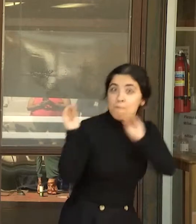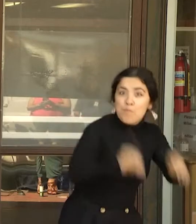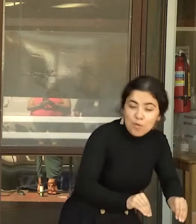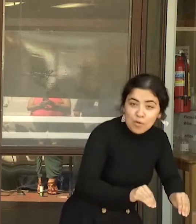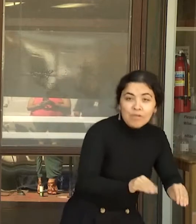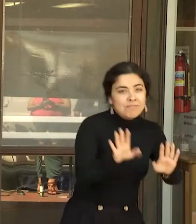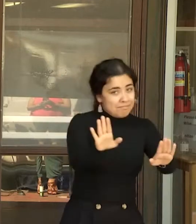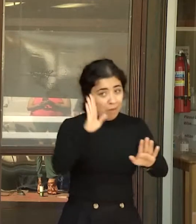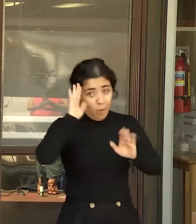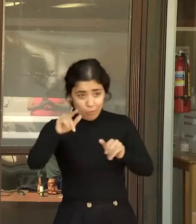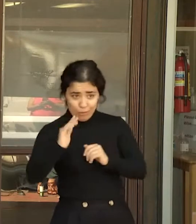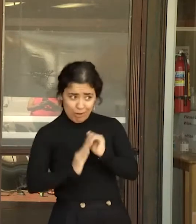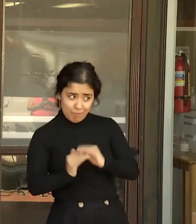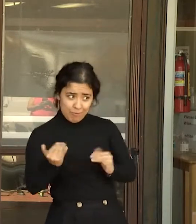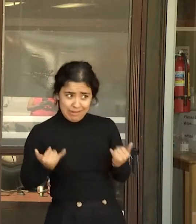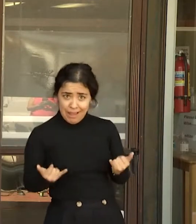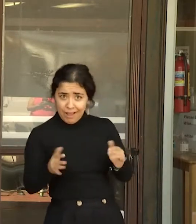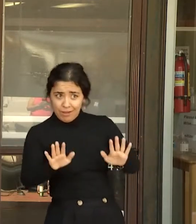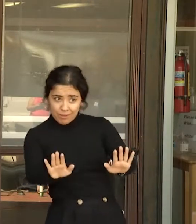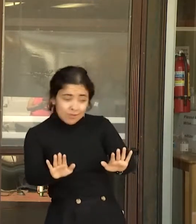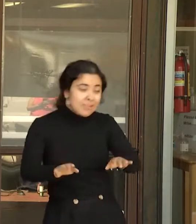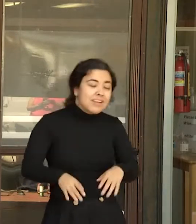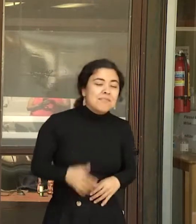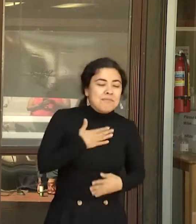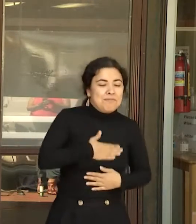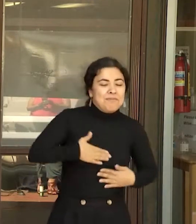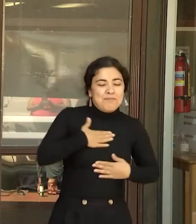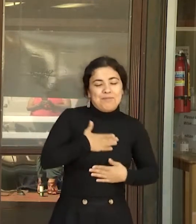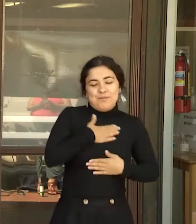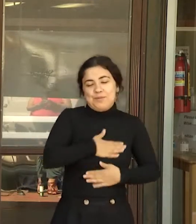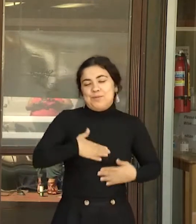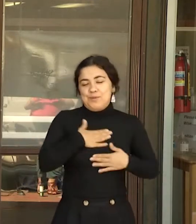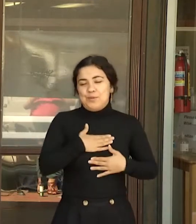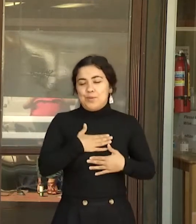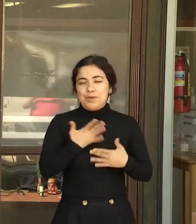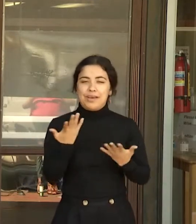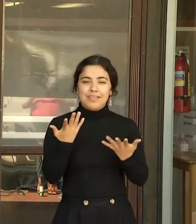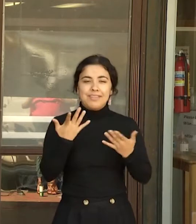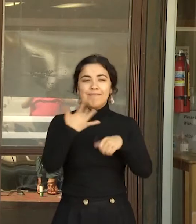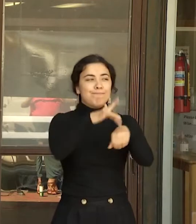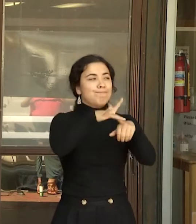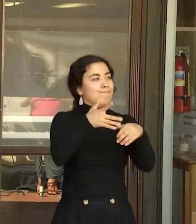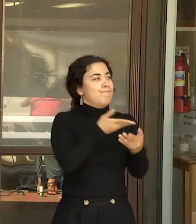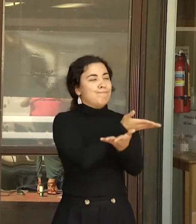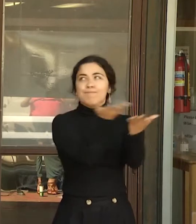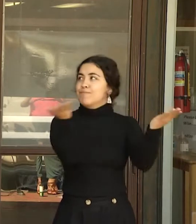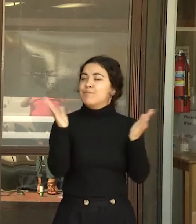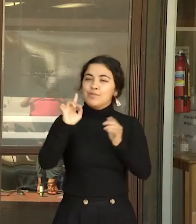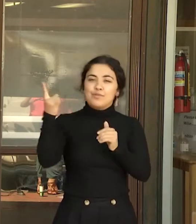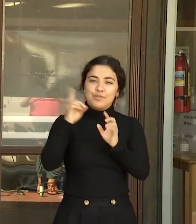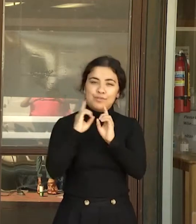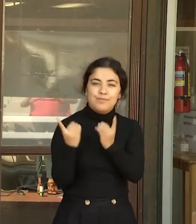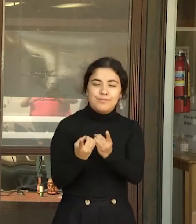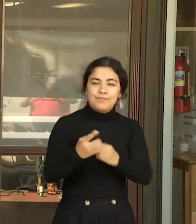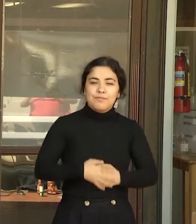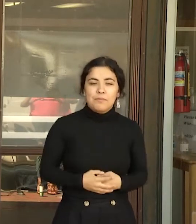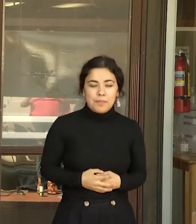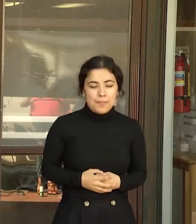hope you're comfortable where you are, but please enjoy the amenities of the 1st District. You know, it's